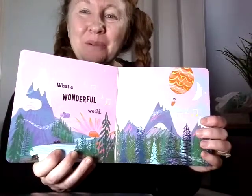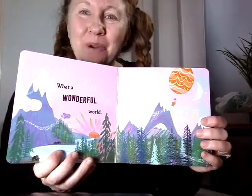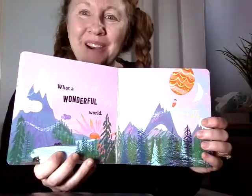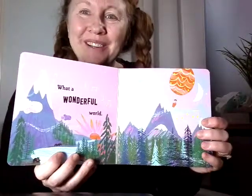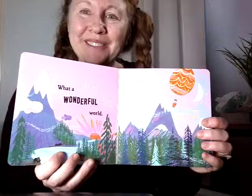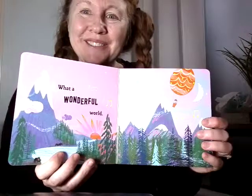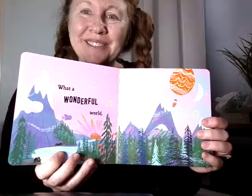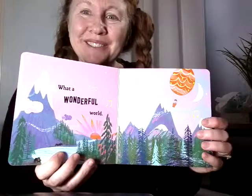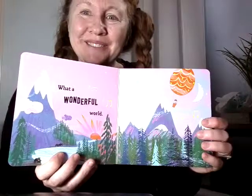world.